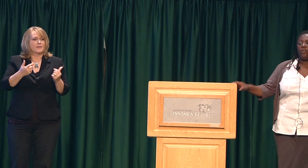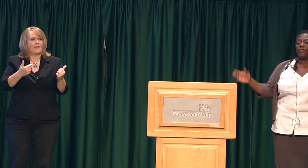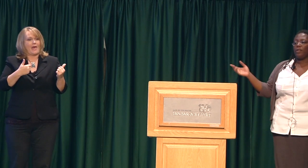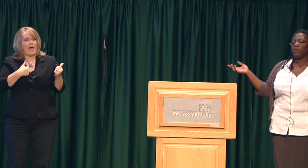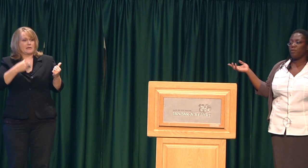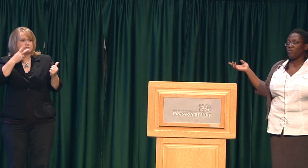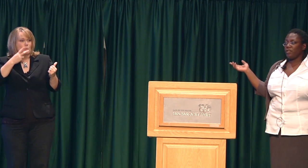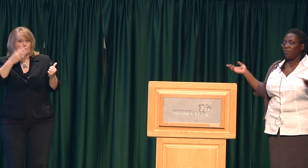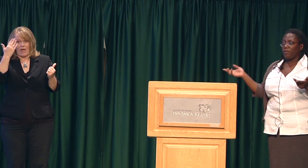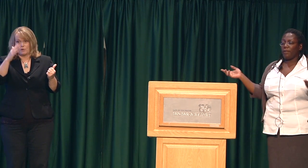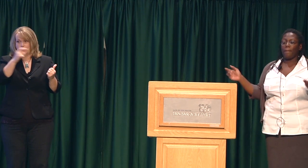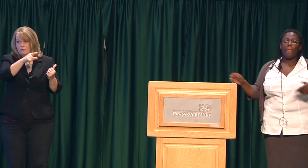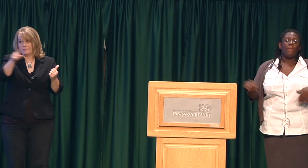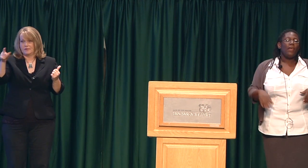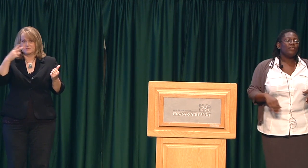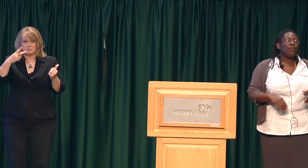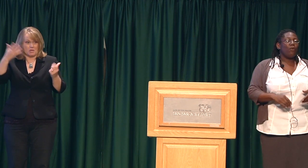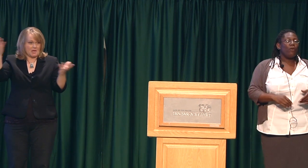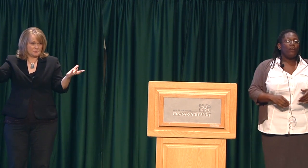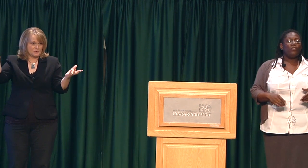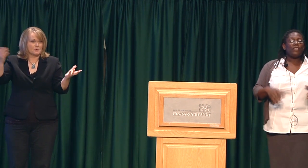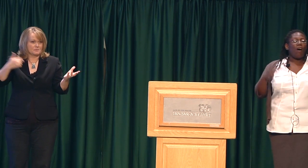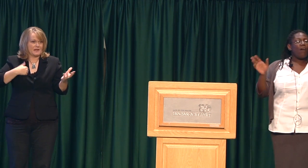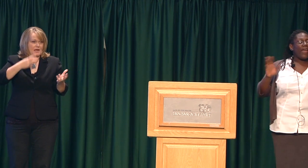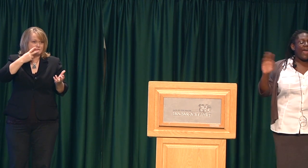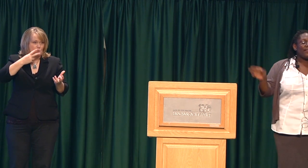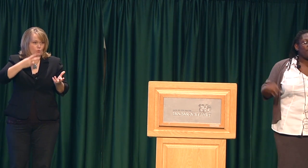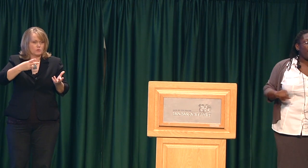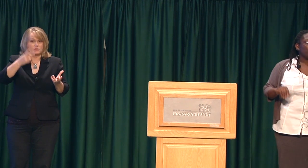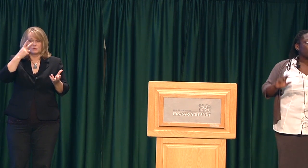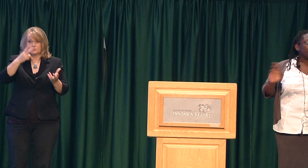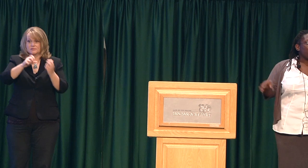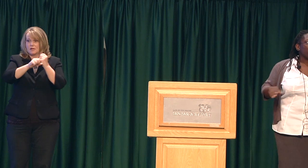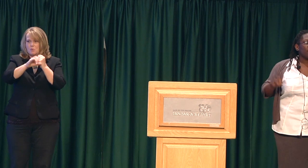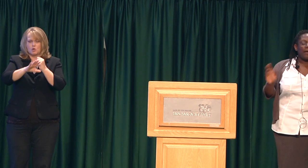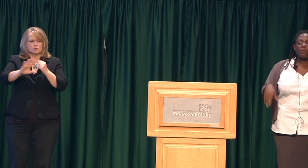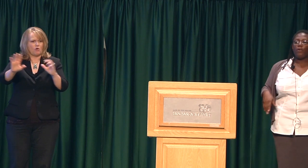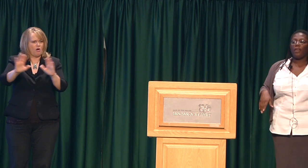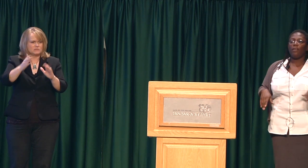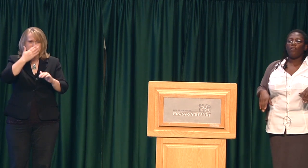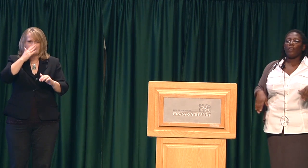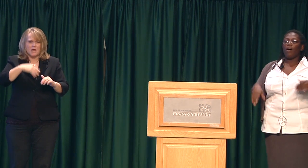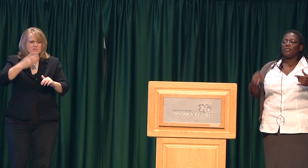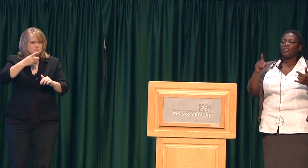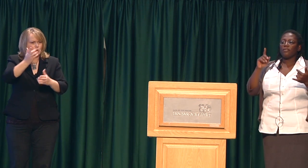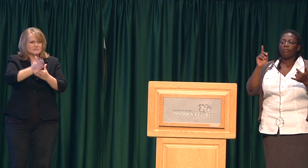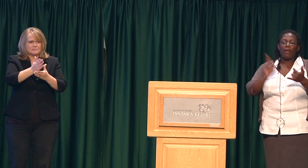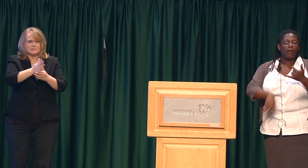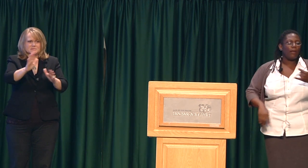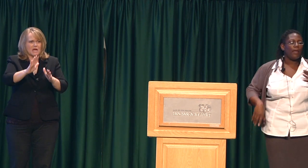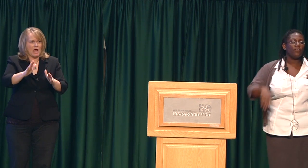I don't know if there's any more smokers in the building. So you see all the ads about stop smoking, you know, it